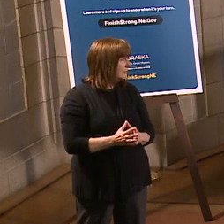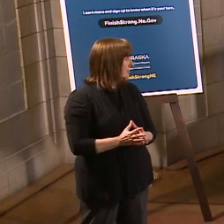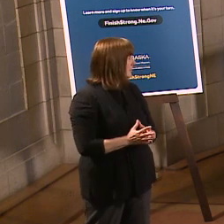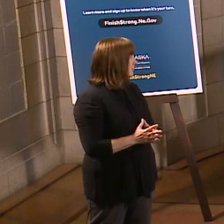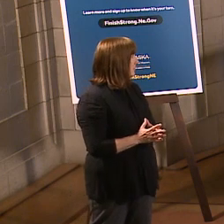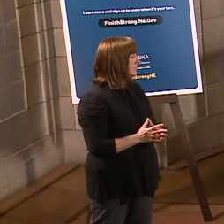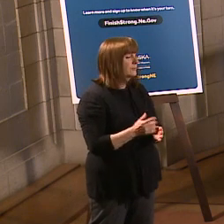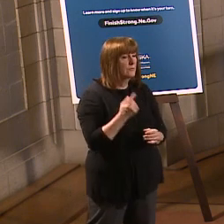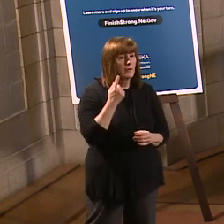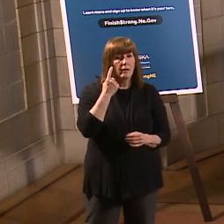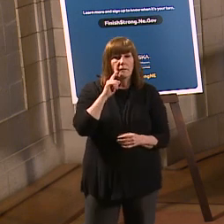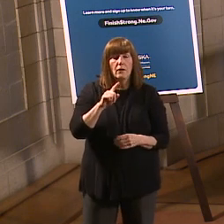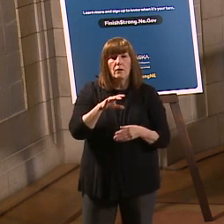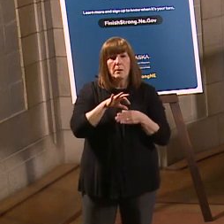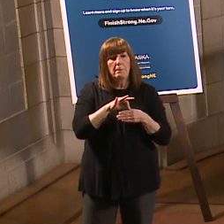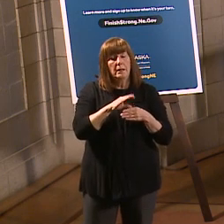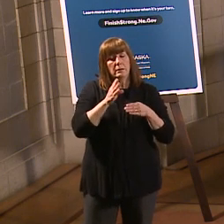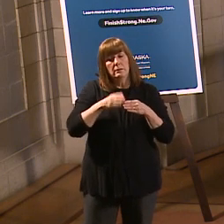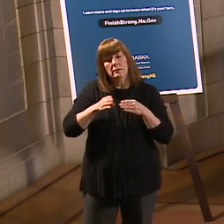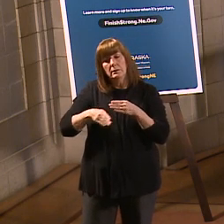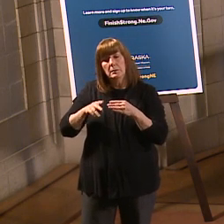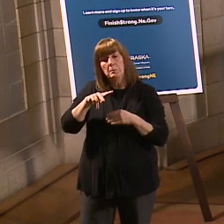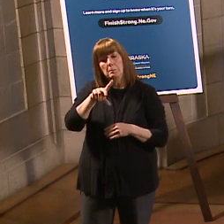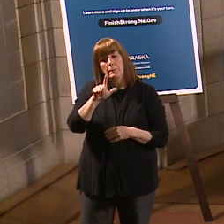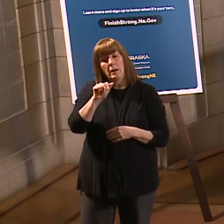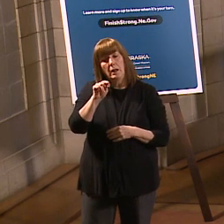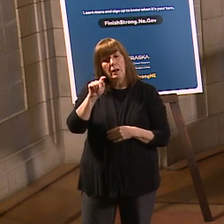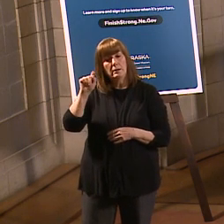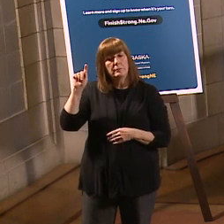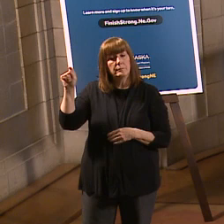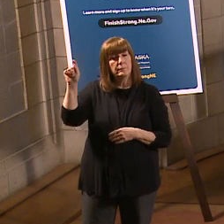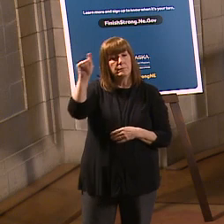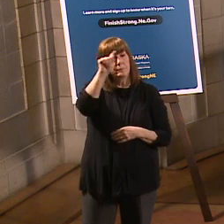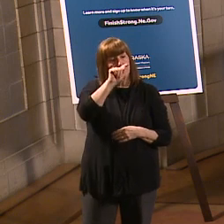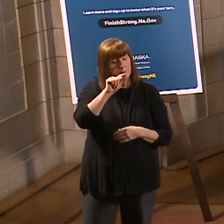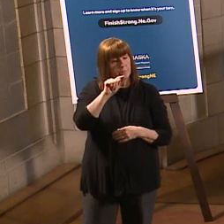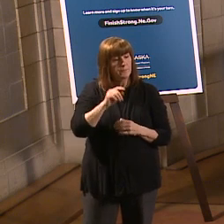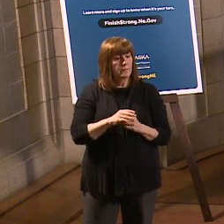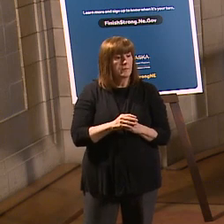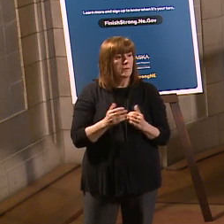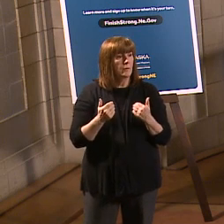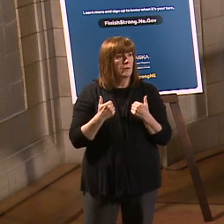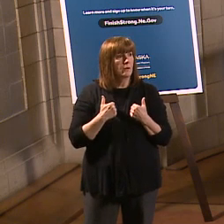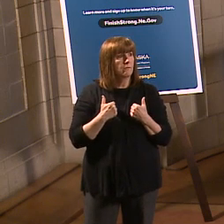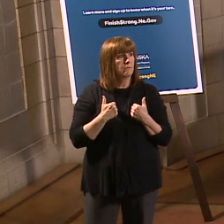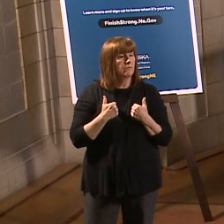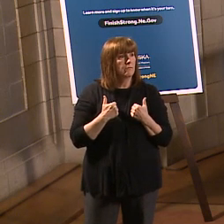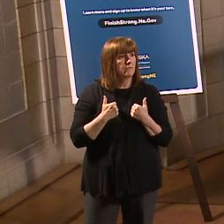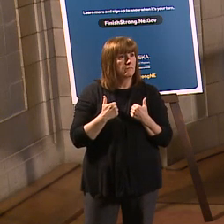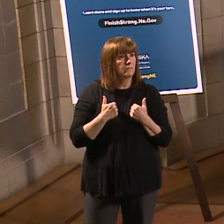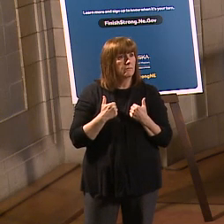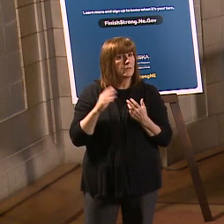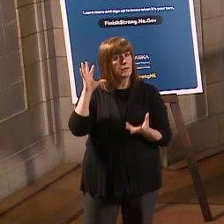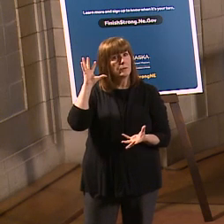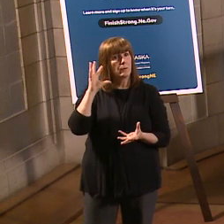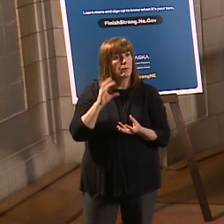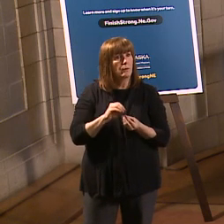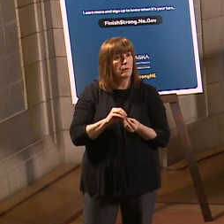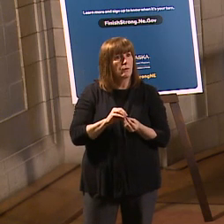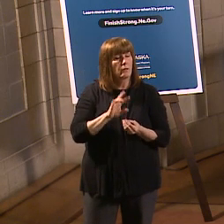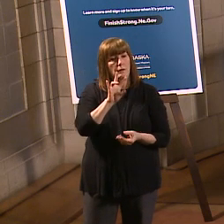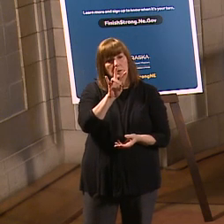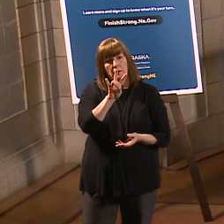So, as far as the meat processing plants are concerned, we have a total of